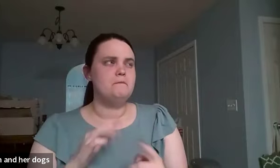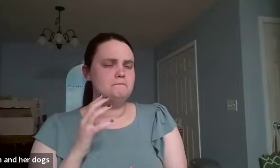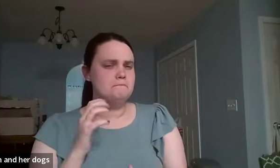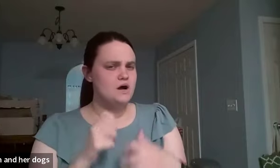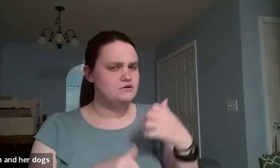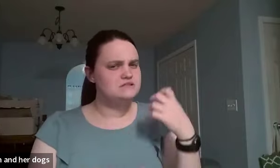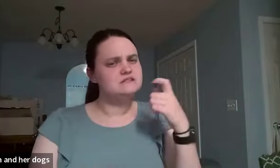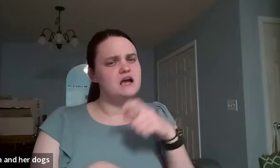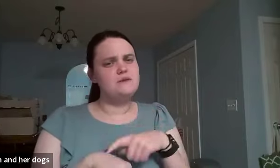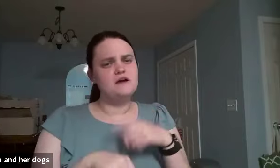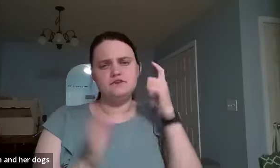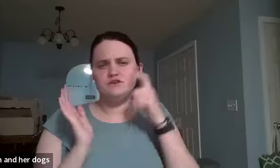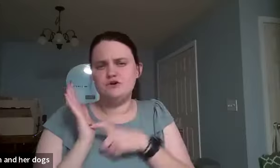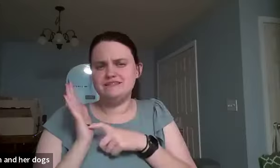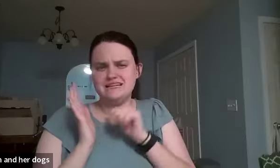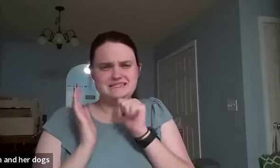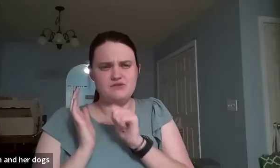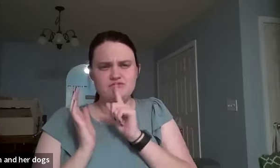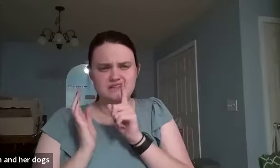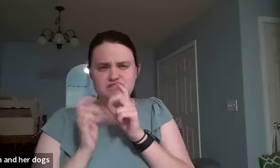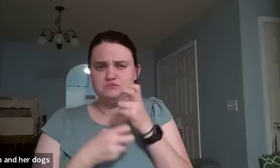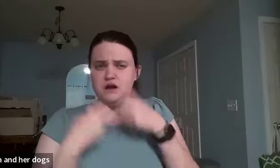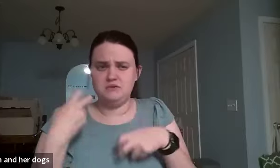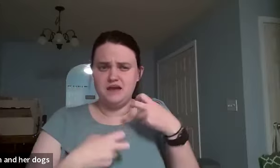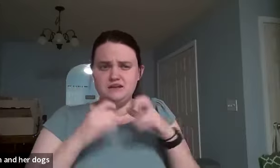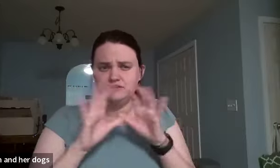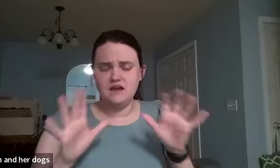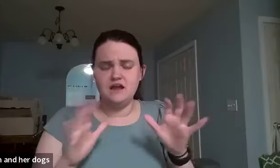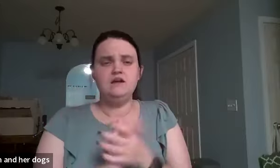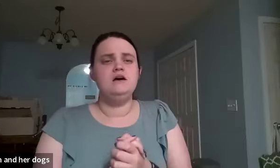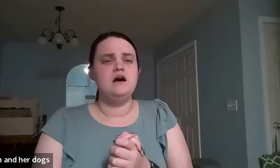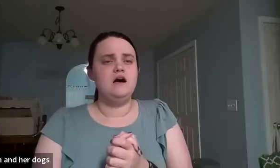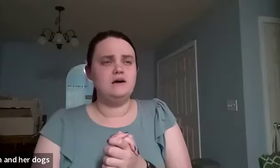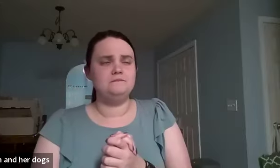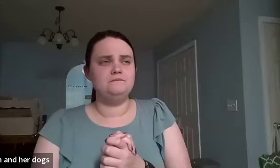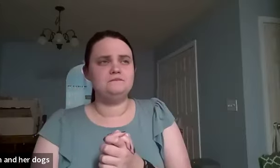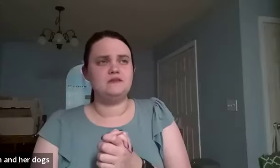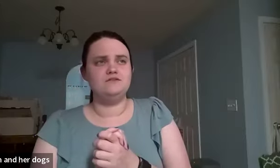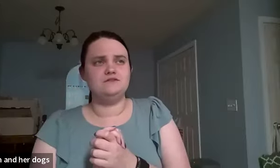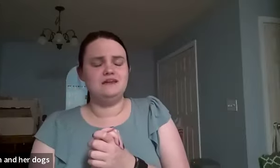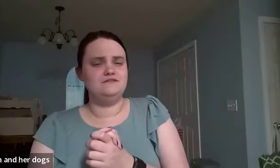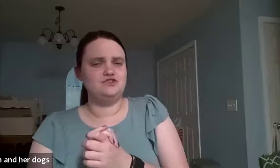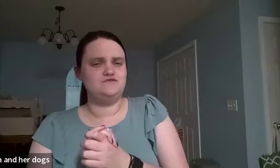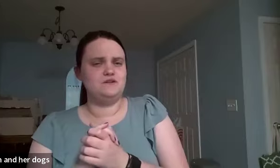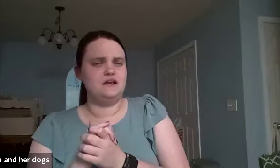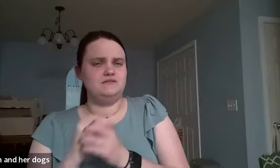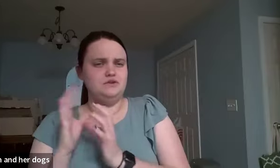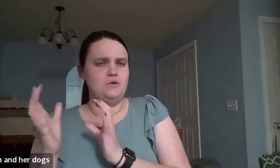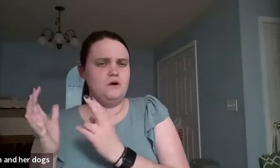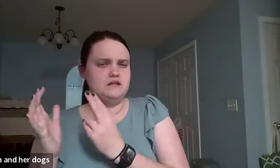But most of the time I've noticed it's not really too problematic with that. And if you just feel like you don't want